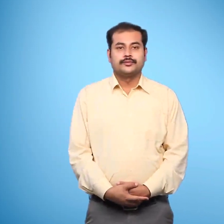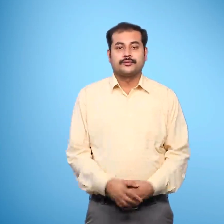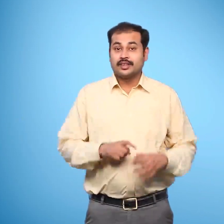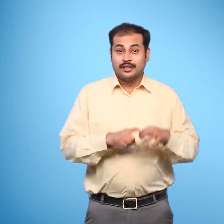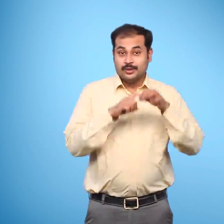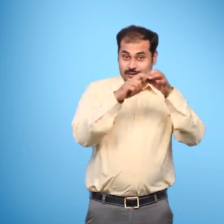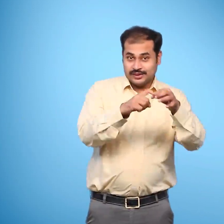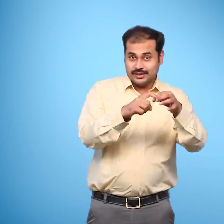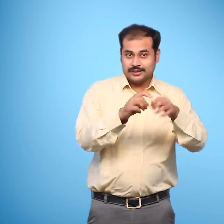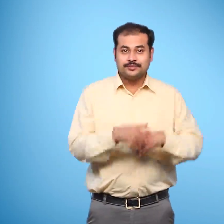Question 1.